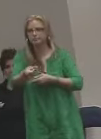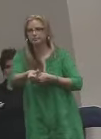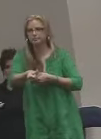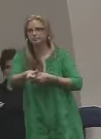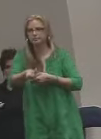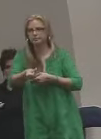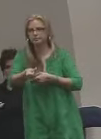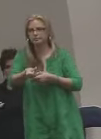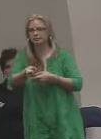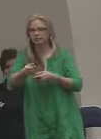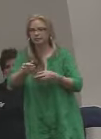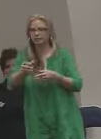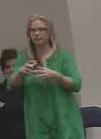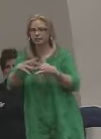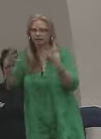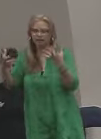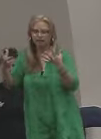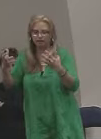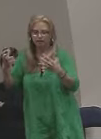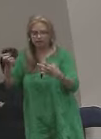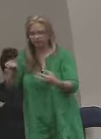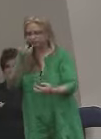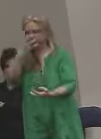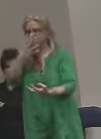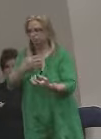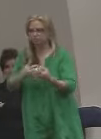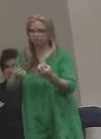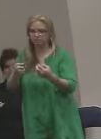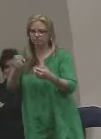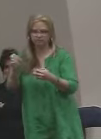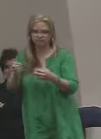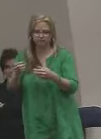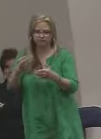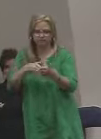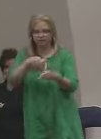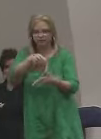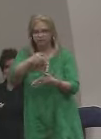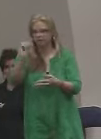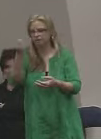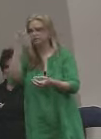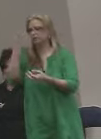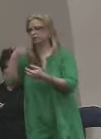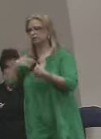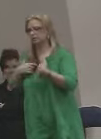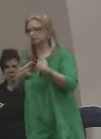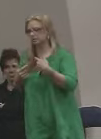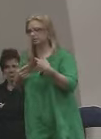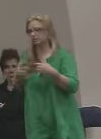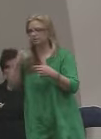There was blowback against him and blowback against me because there was some evidence that he may have